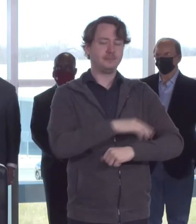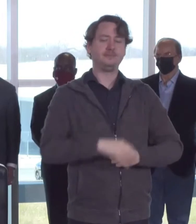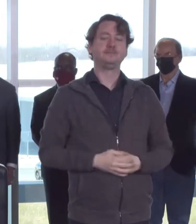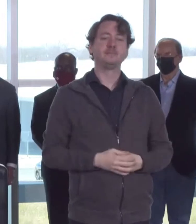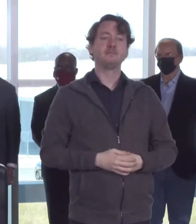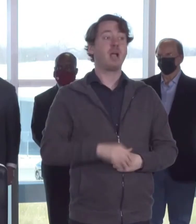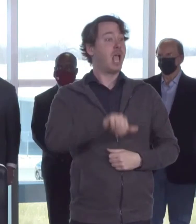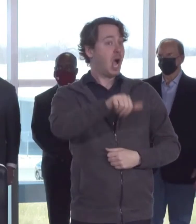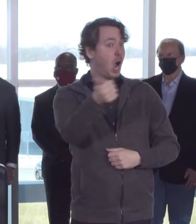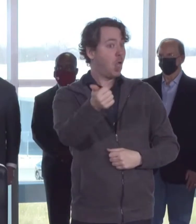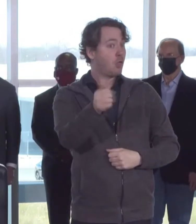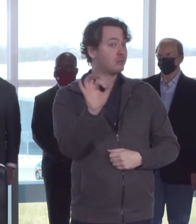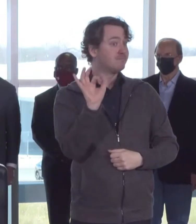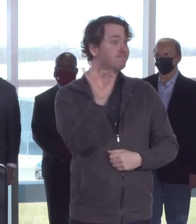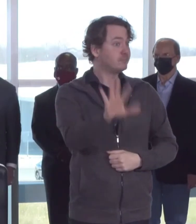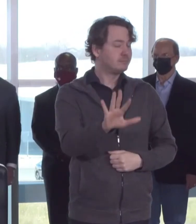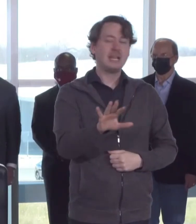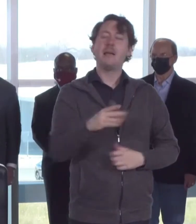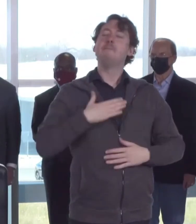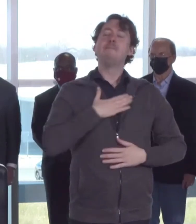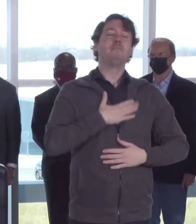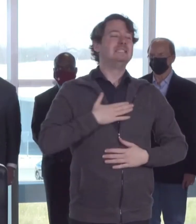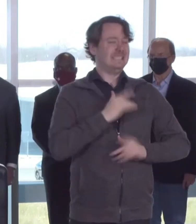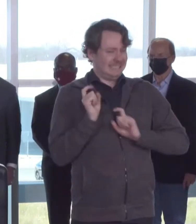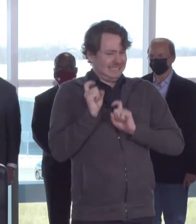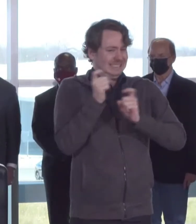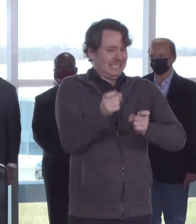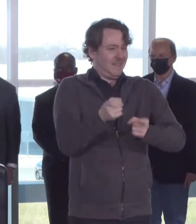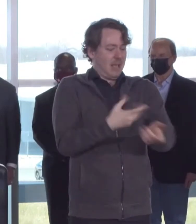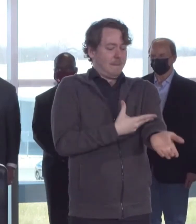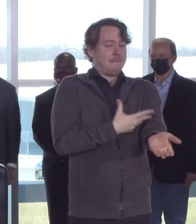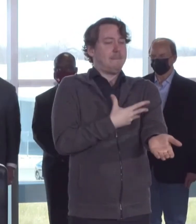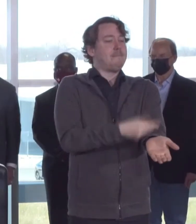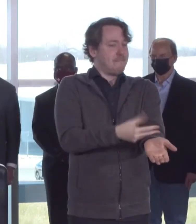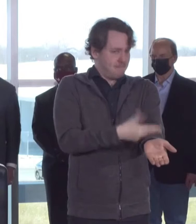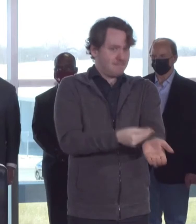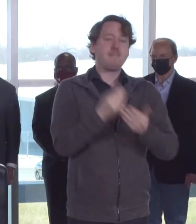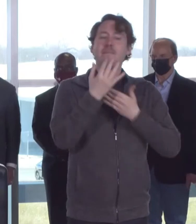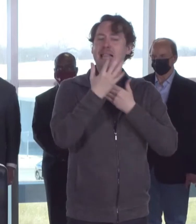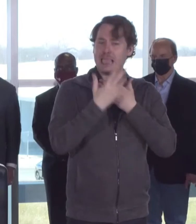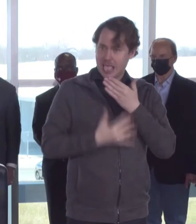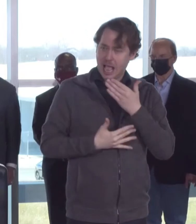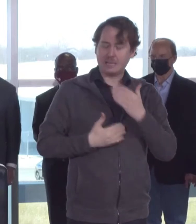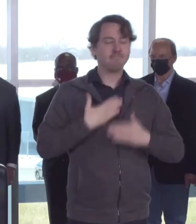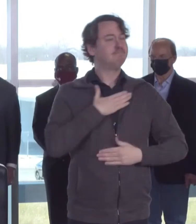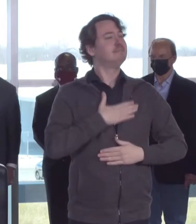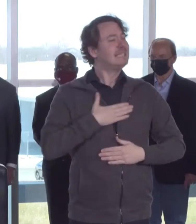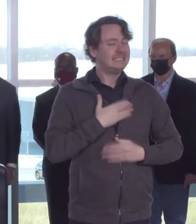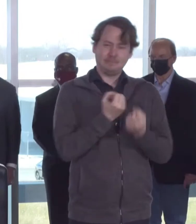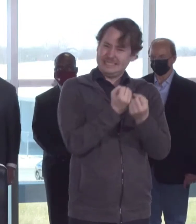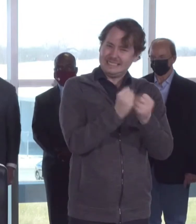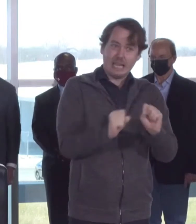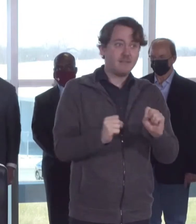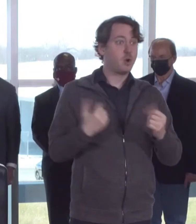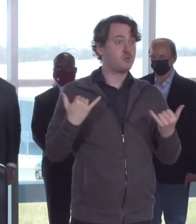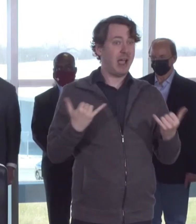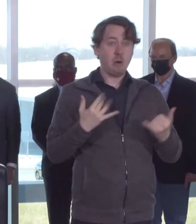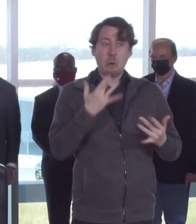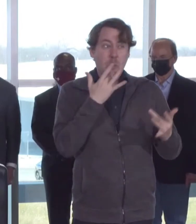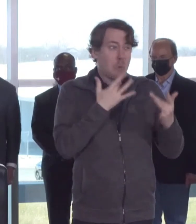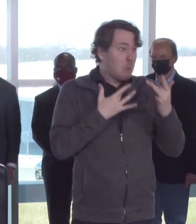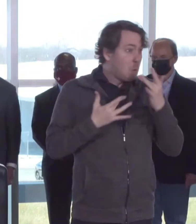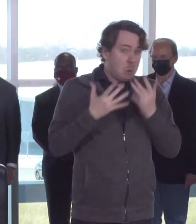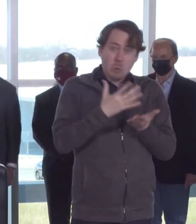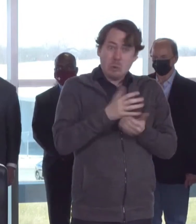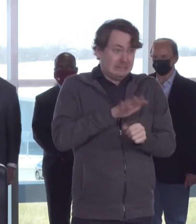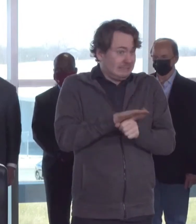give blood. If you're a blood donor, it is safe. It is okay to go give blood. We're in a critical blood shortage right